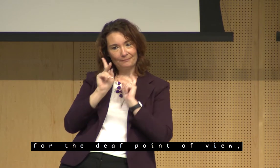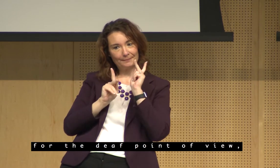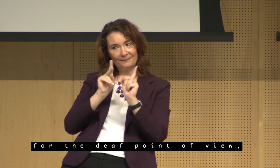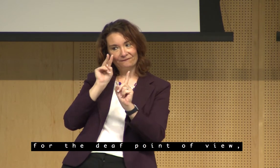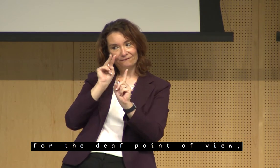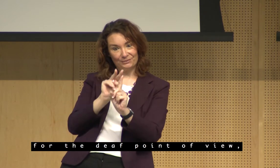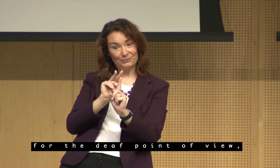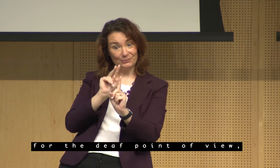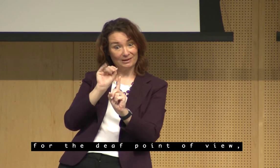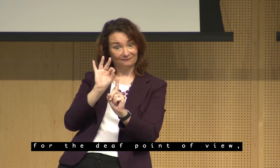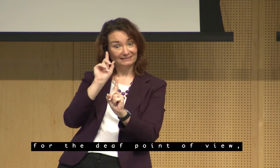view.